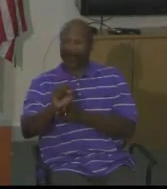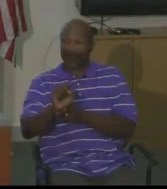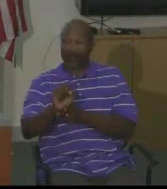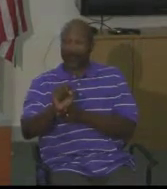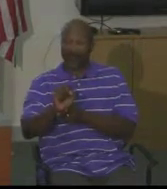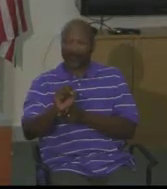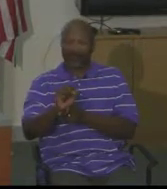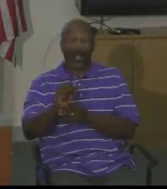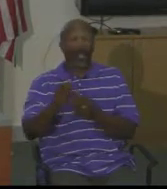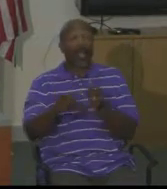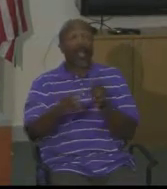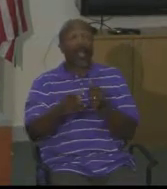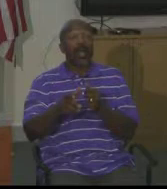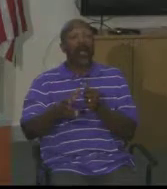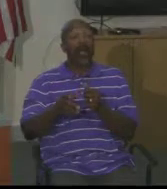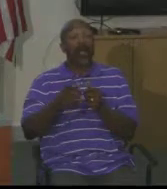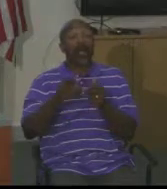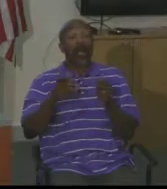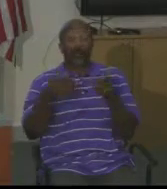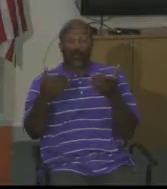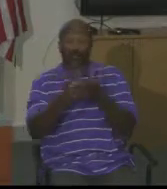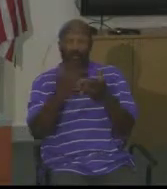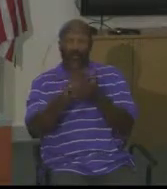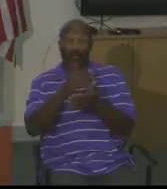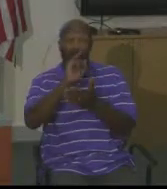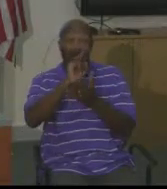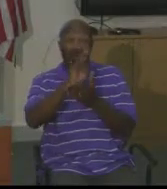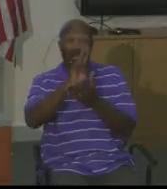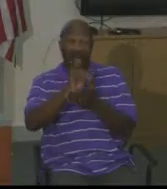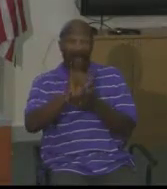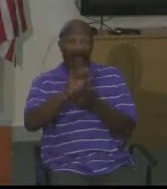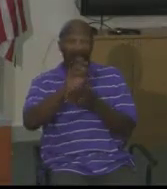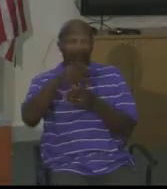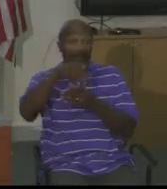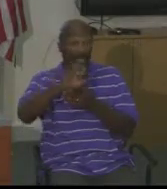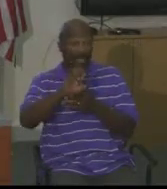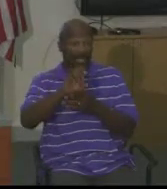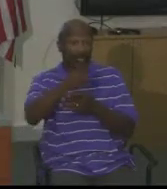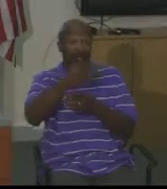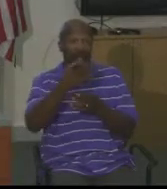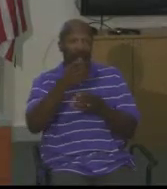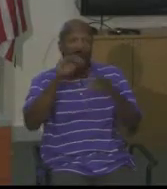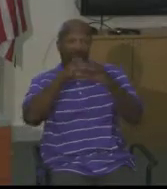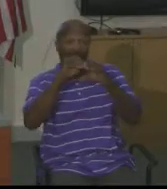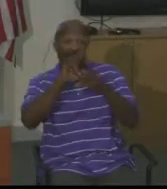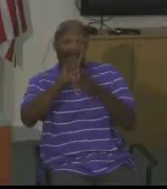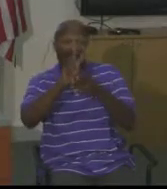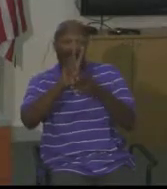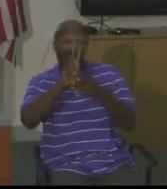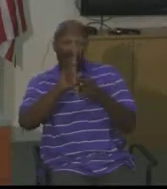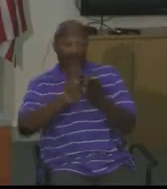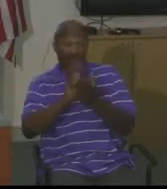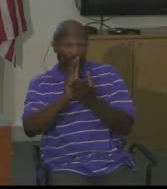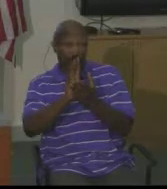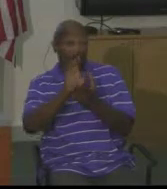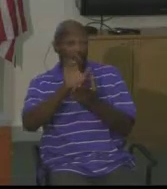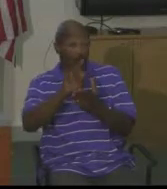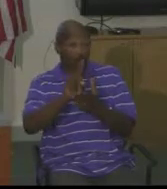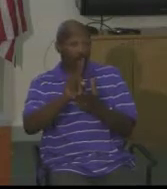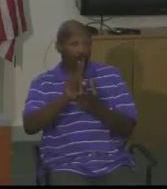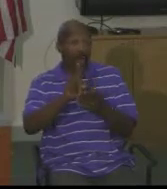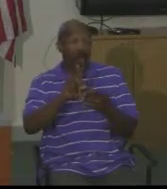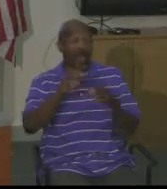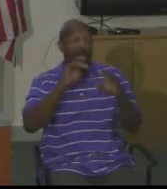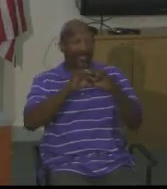In early IBM PCs, if you want to access the video card at the same time you were accessing the